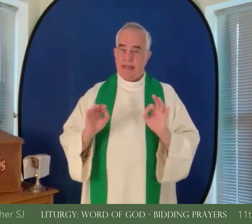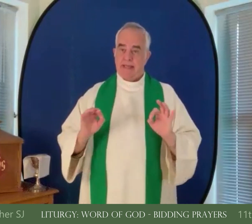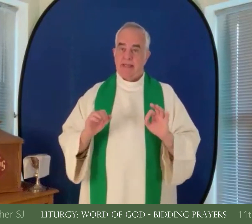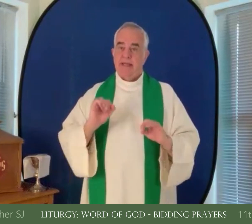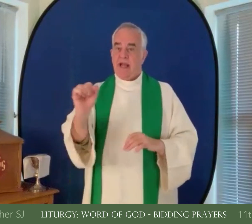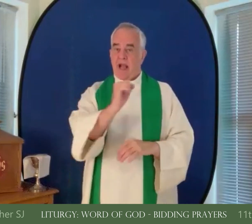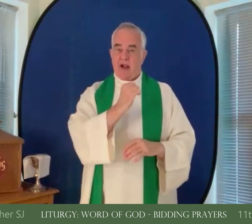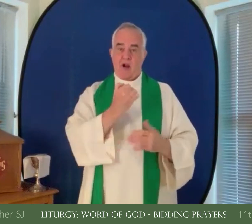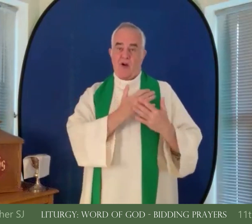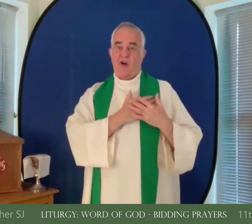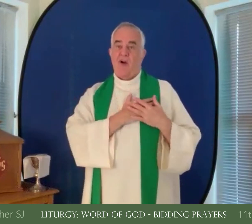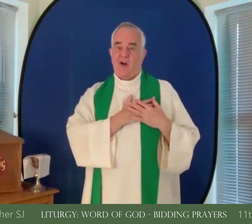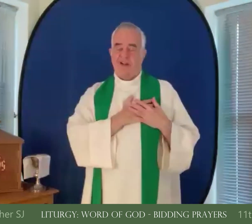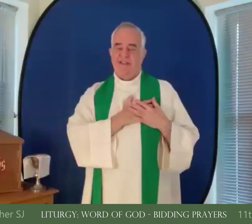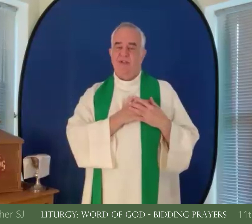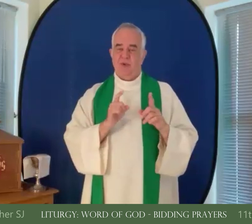Peace in our hearts too.